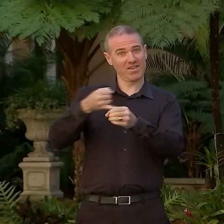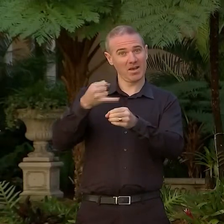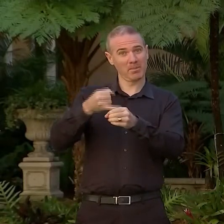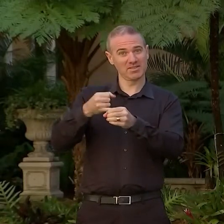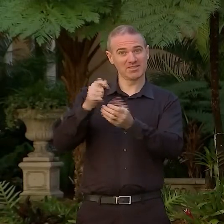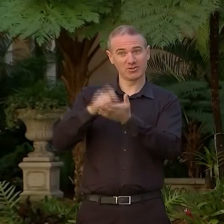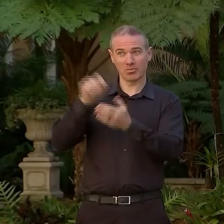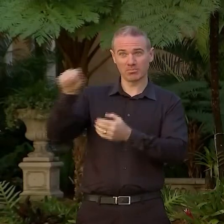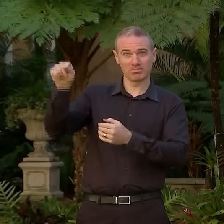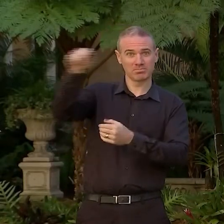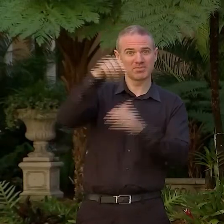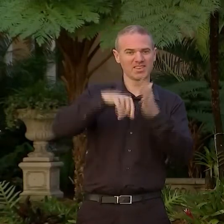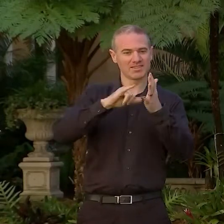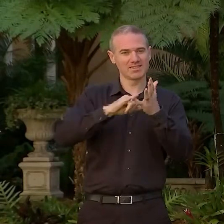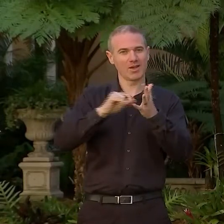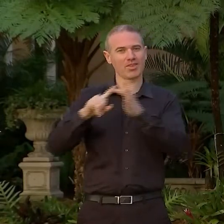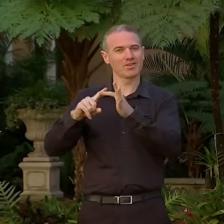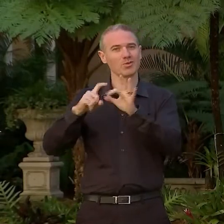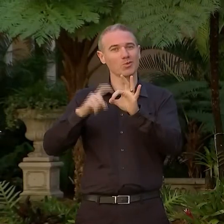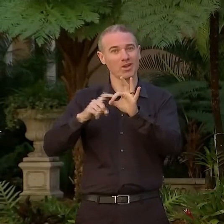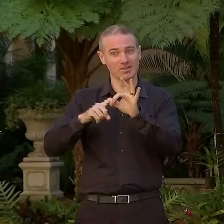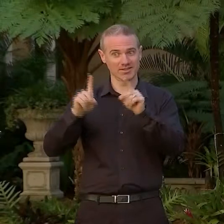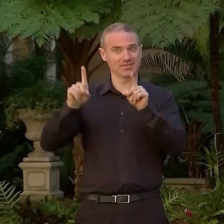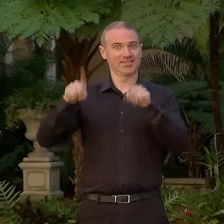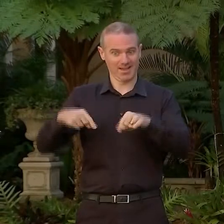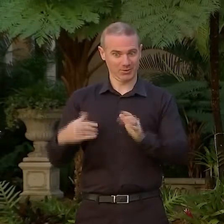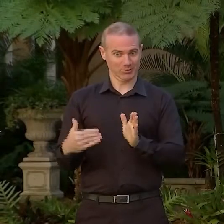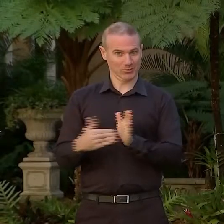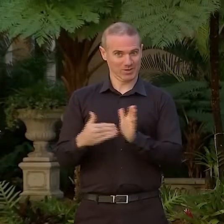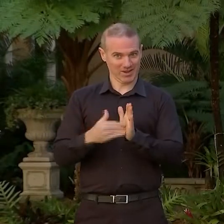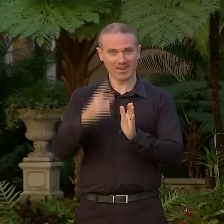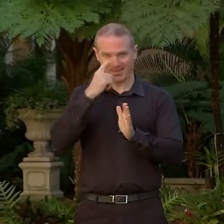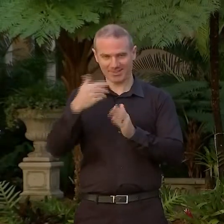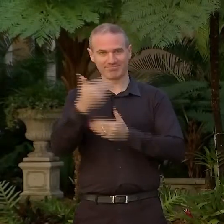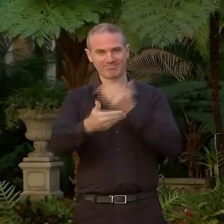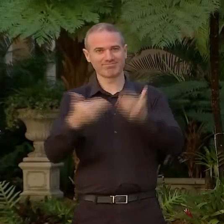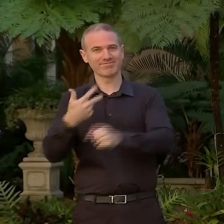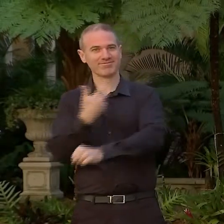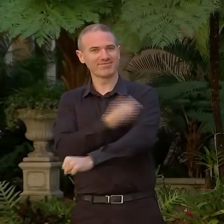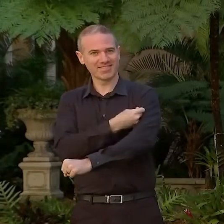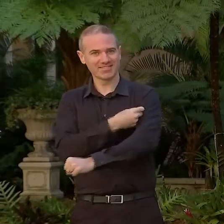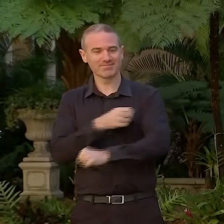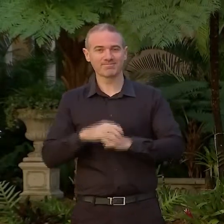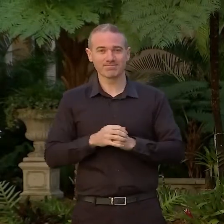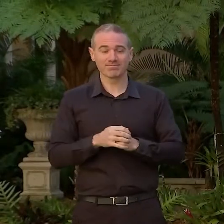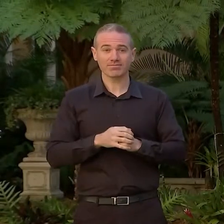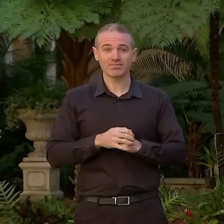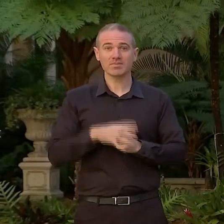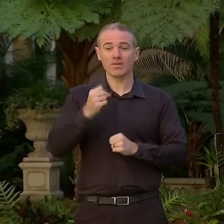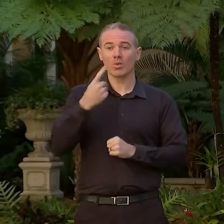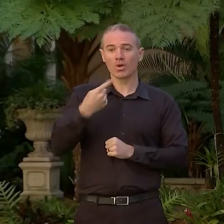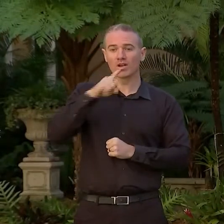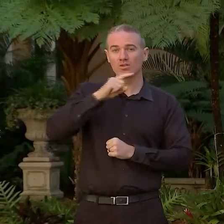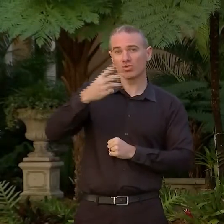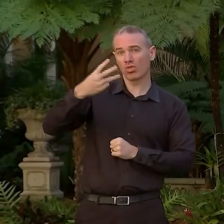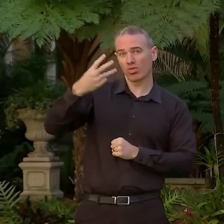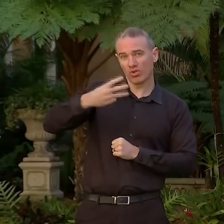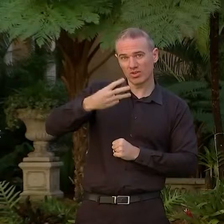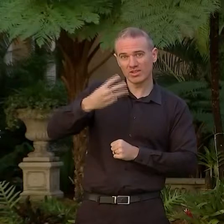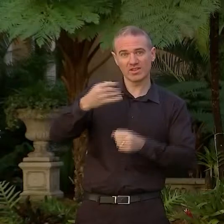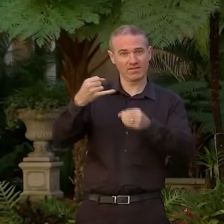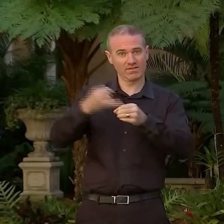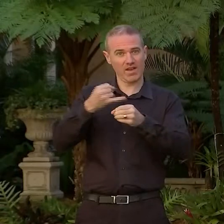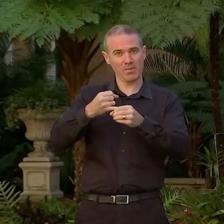southeast Queensland starting to come online today. We have a vaccine going to 113 community pharmacies